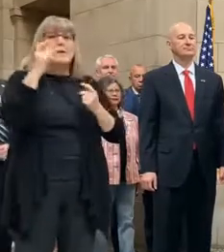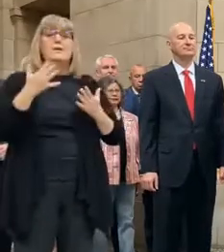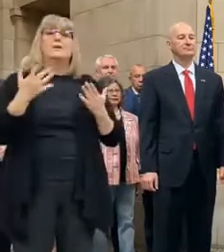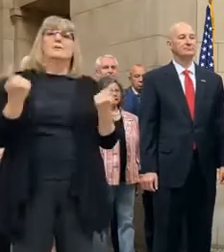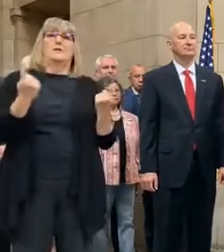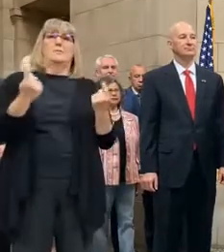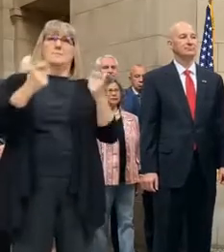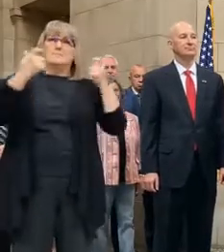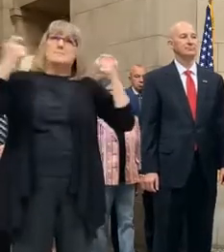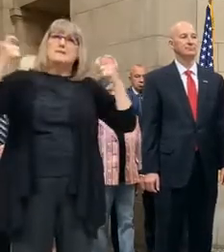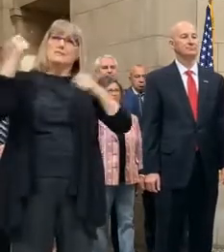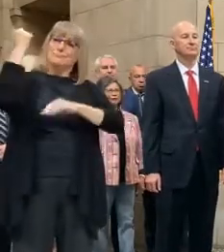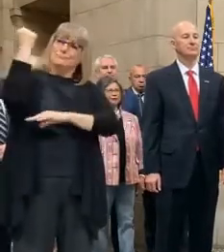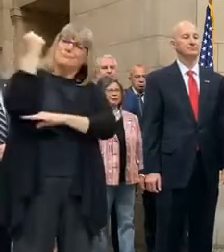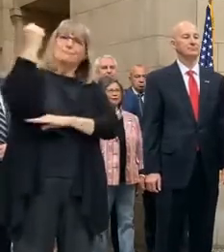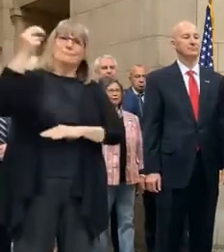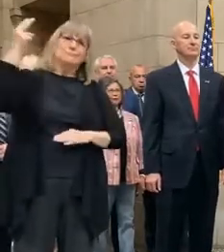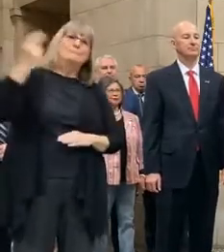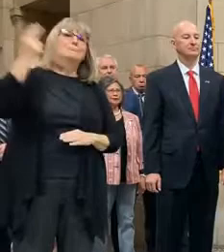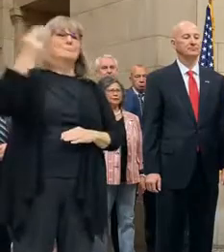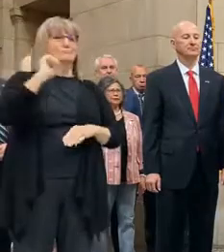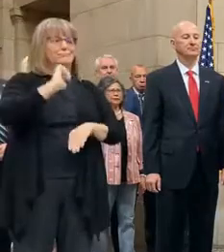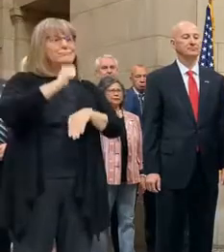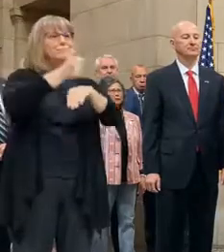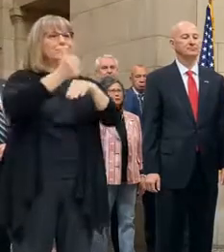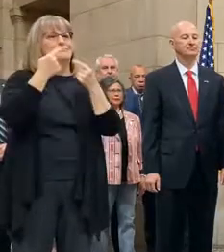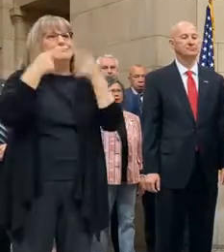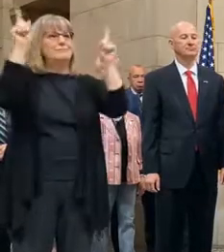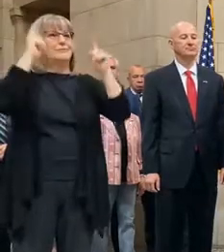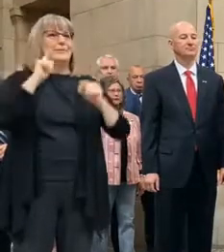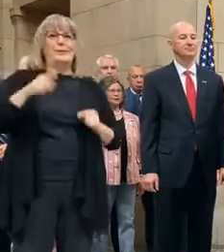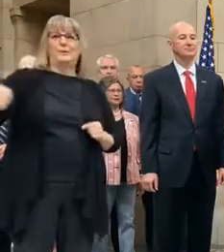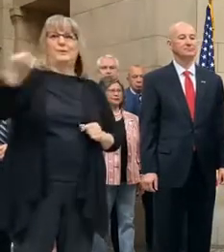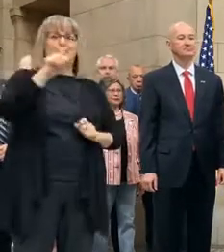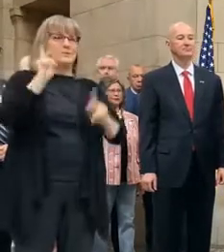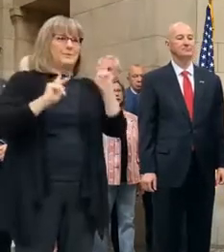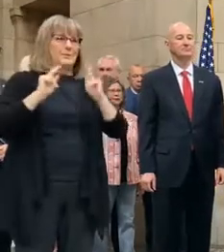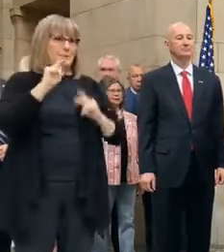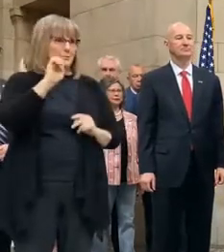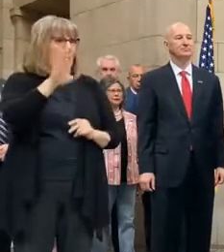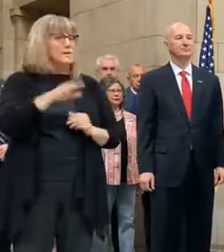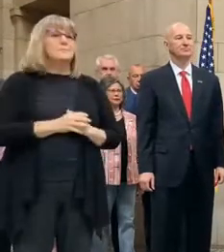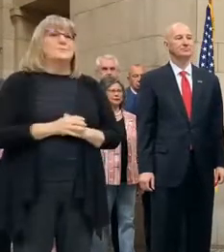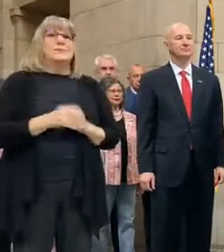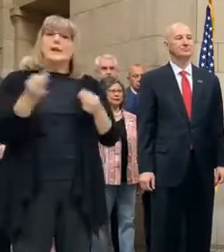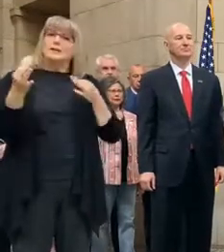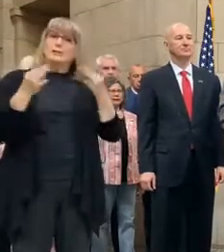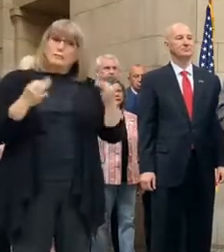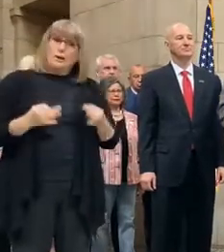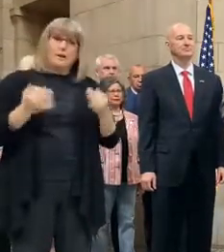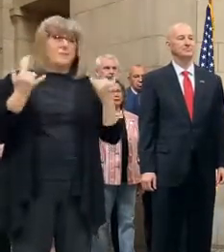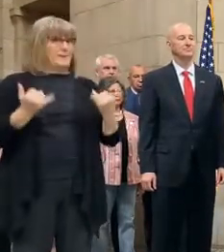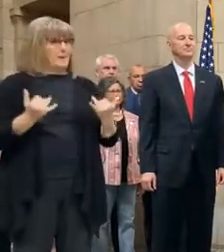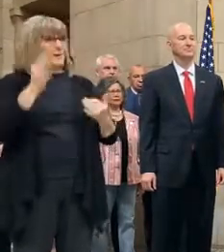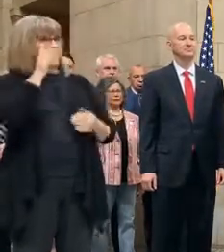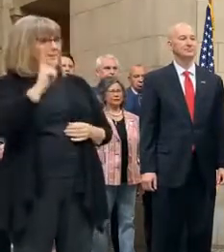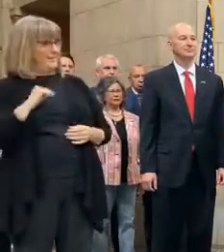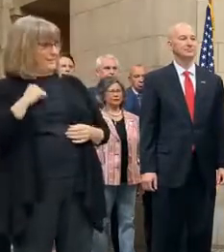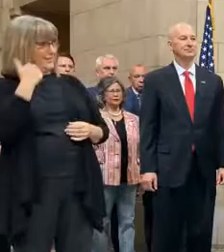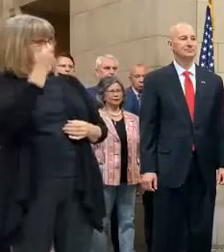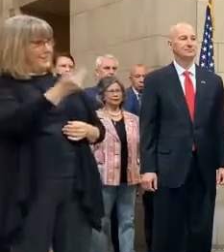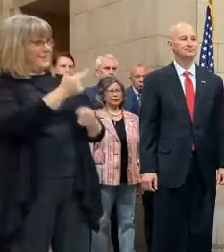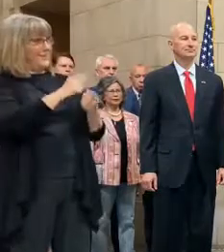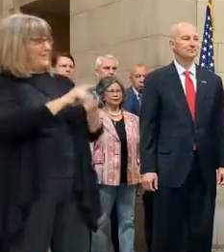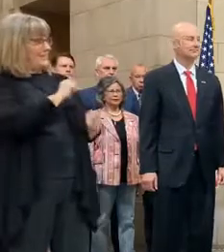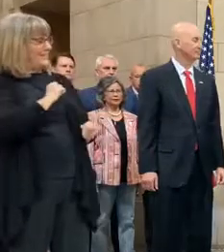got something big and major and transformational accomplished for the people of the state of Nebraska. And to describe that, I am now going to turn over the